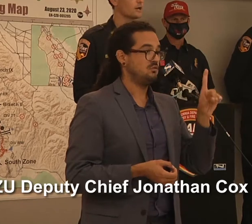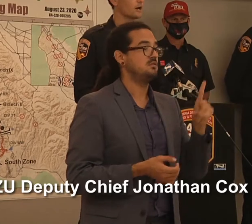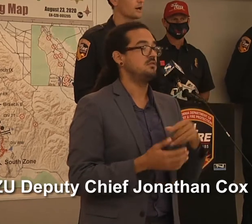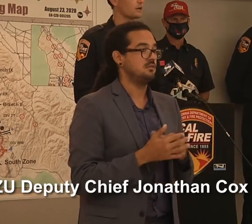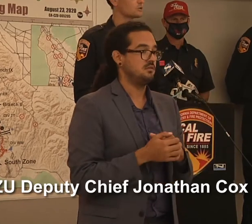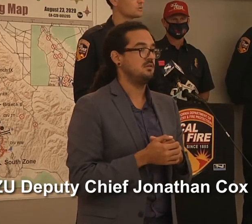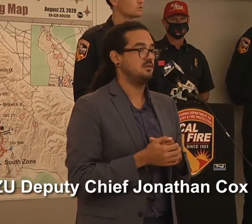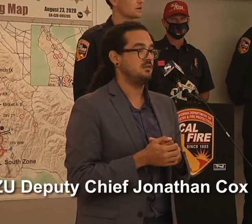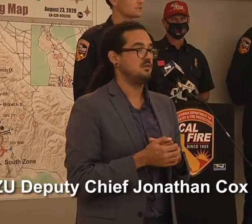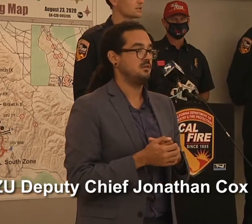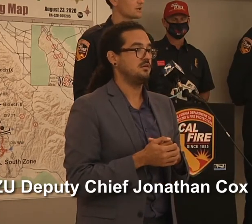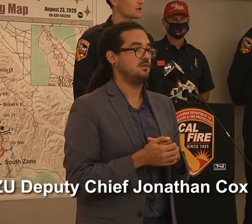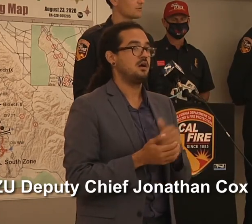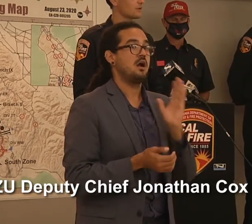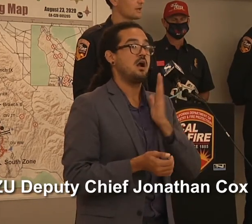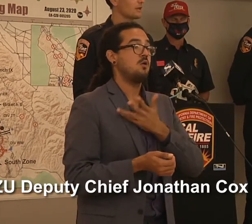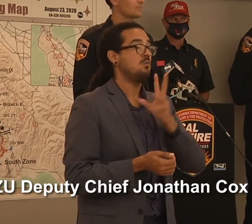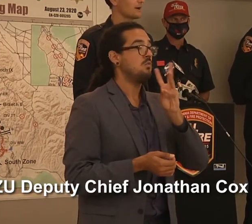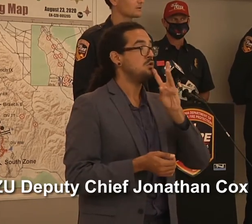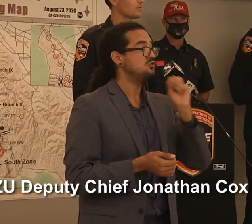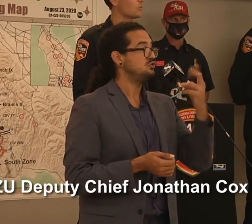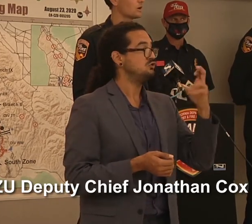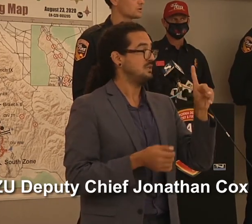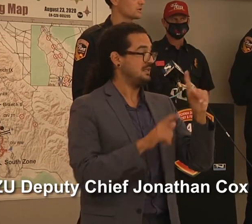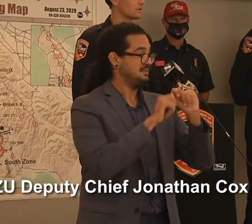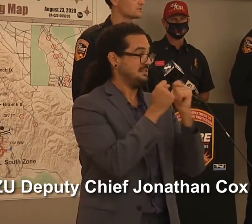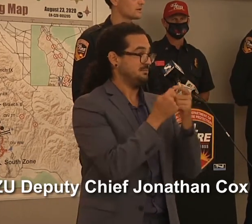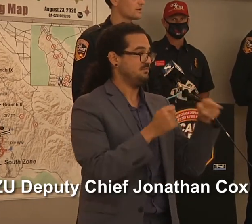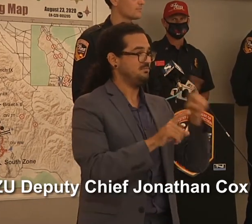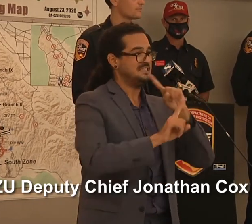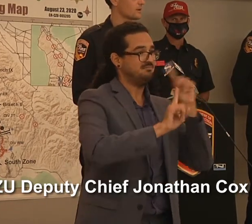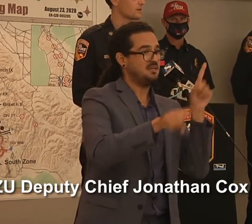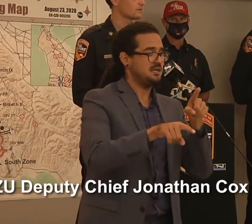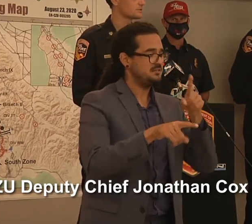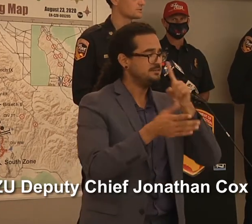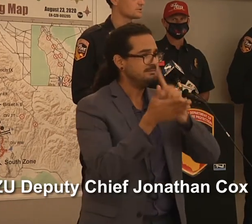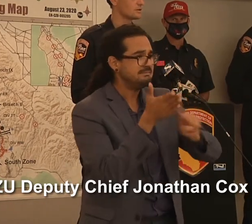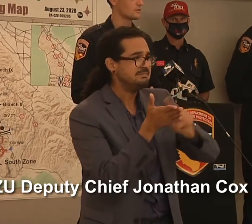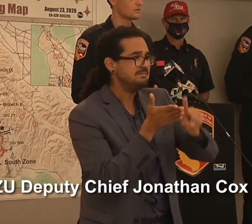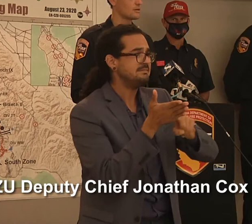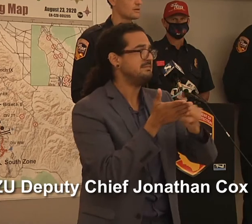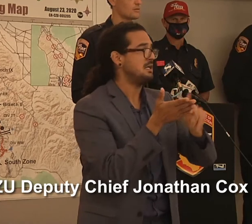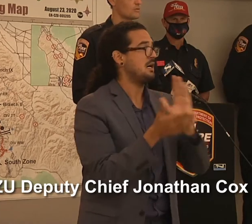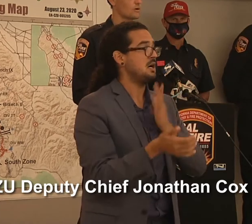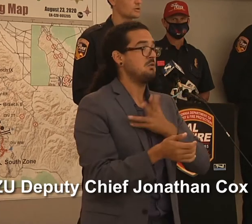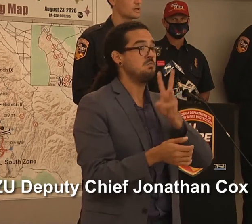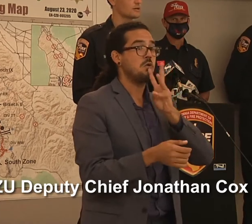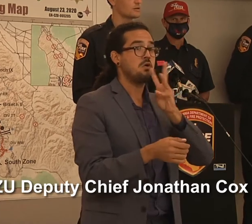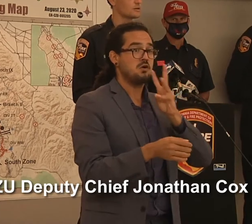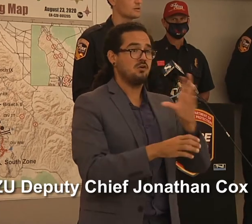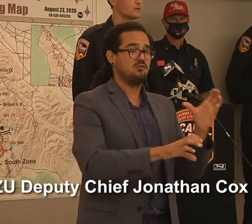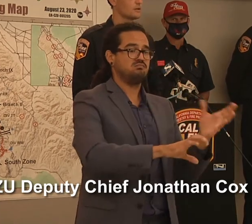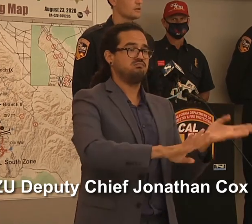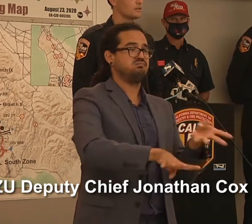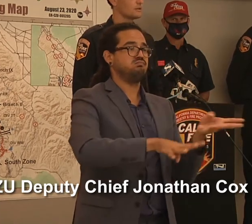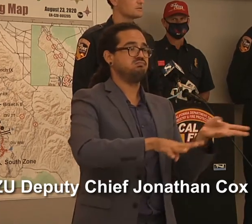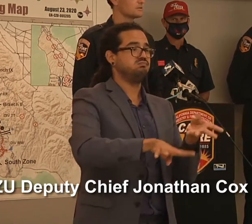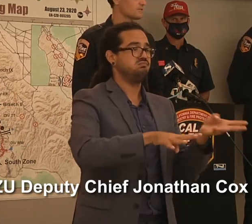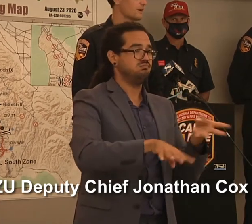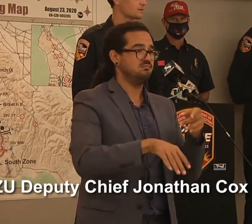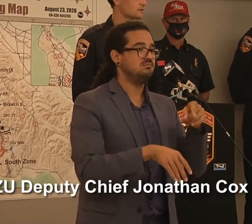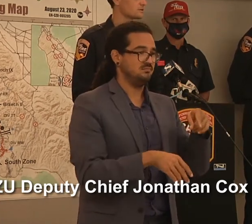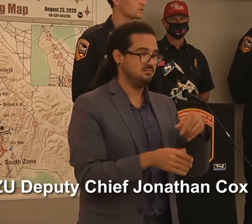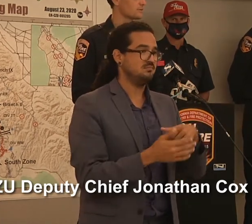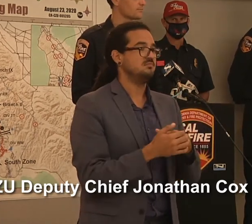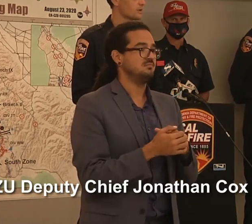WERT, to address the kind of impact on the watersheds, such as the watershed here